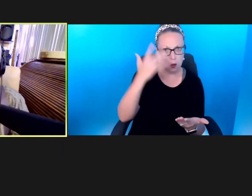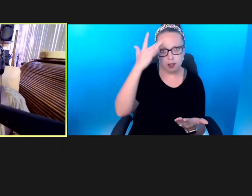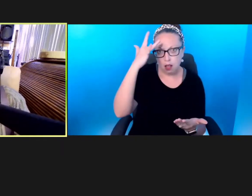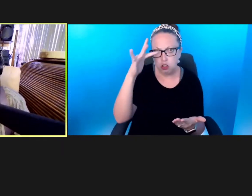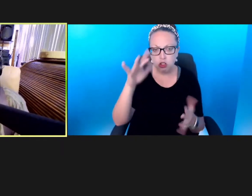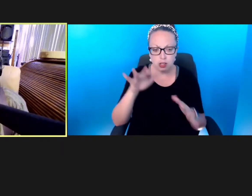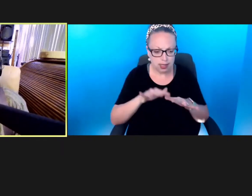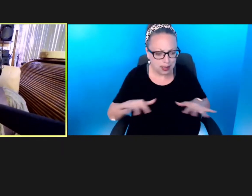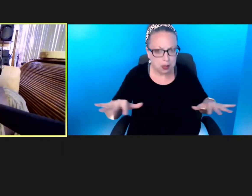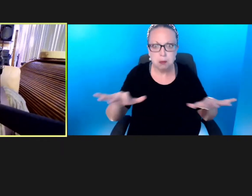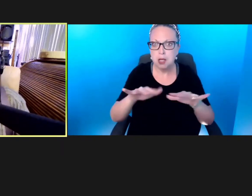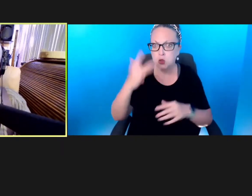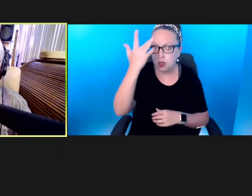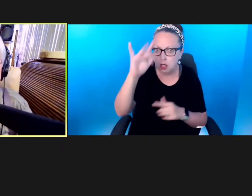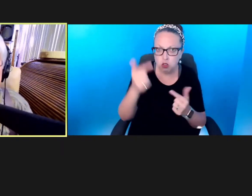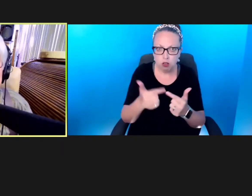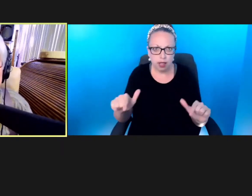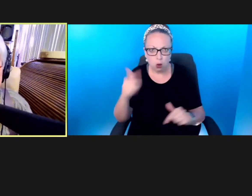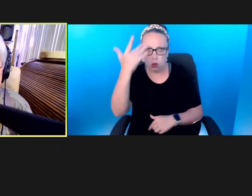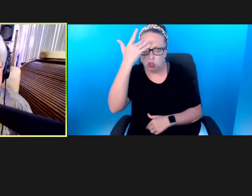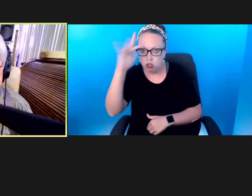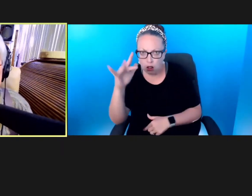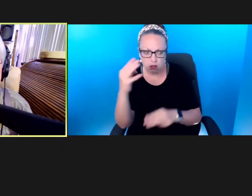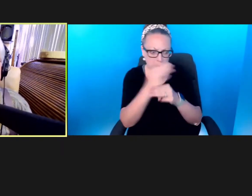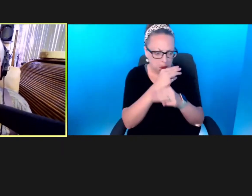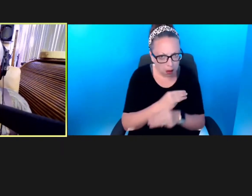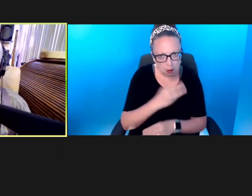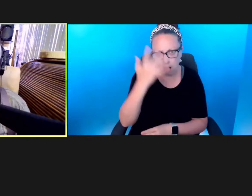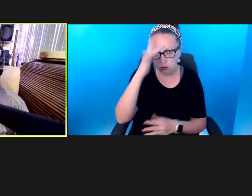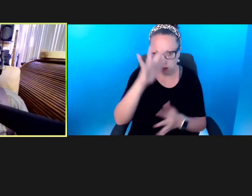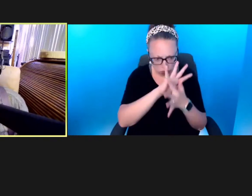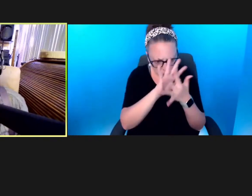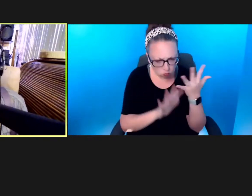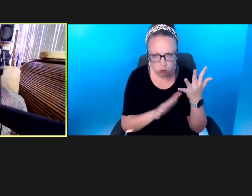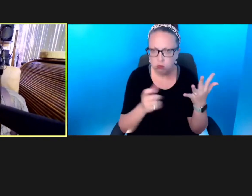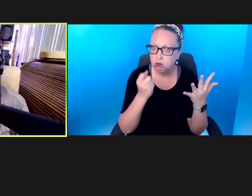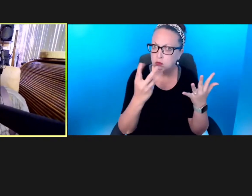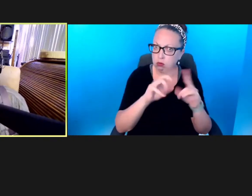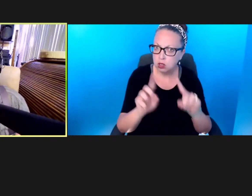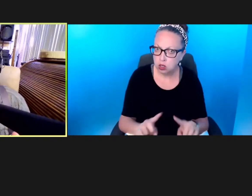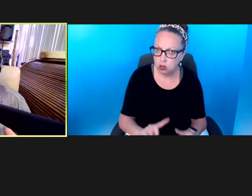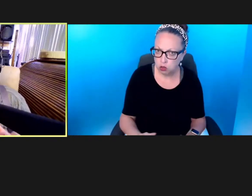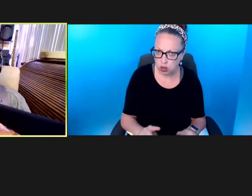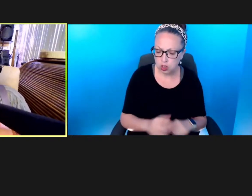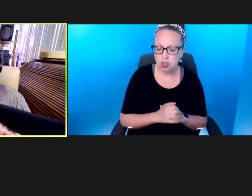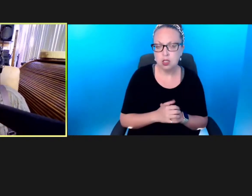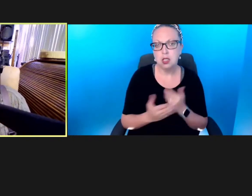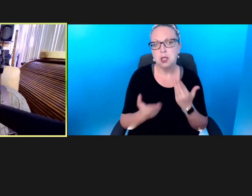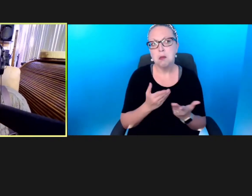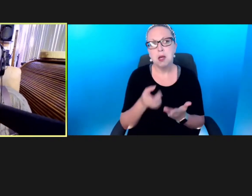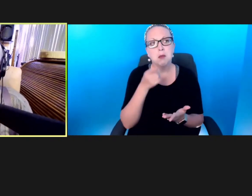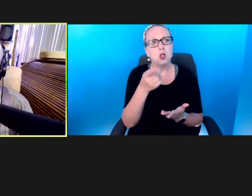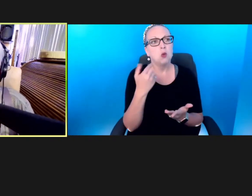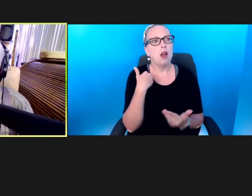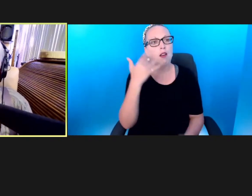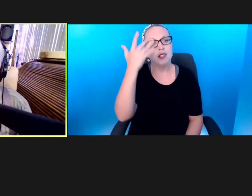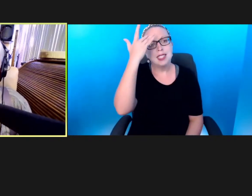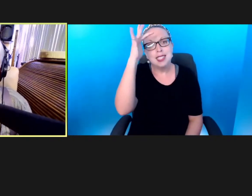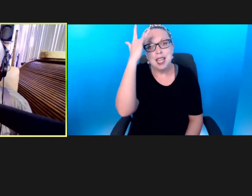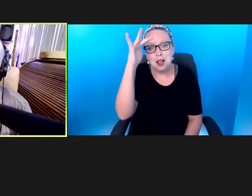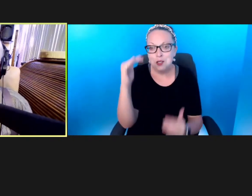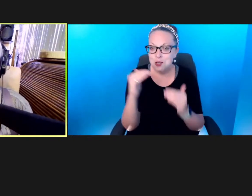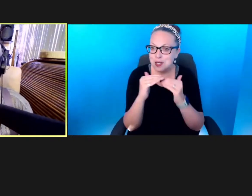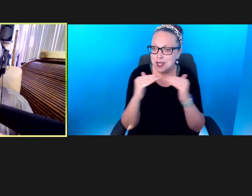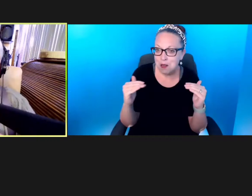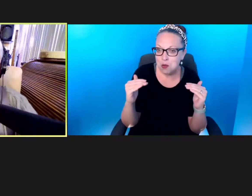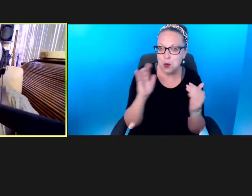spatial intelligence, language intelligence, mathematical intelligence. You might have an intelligent level that